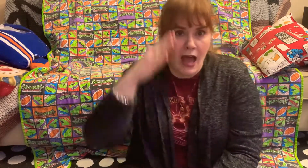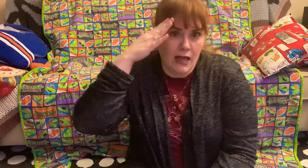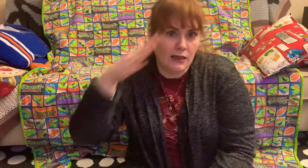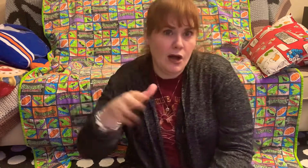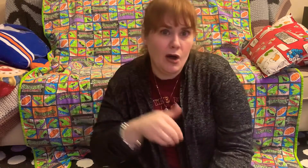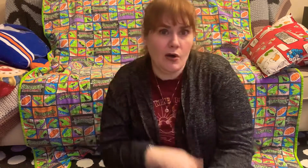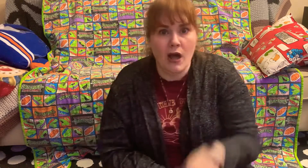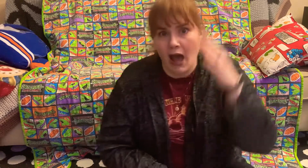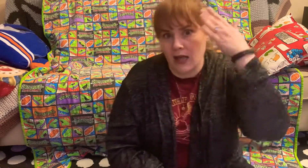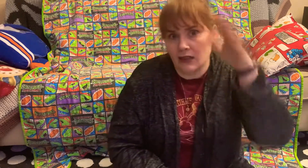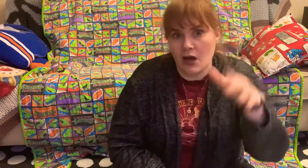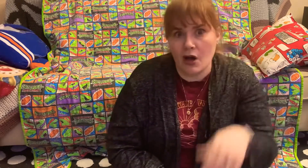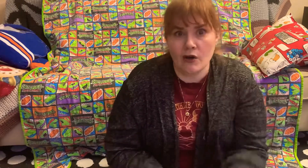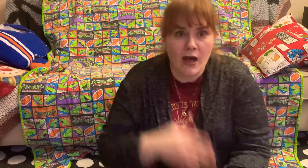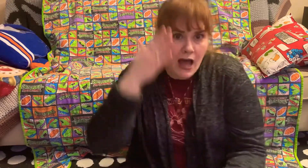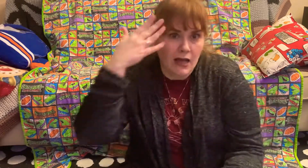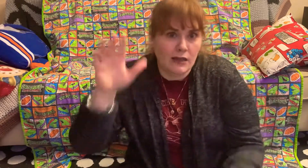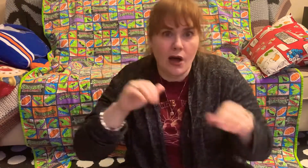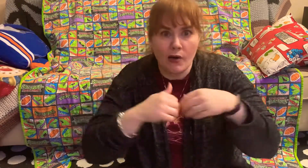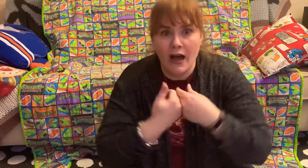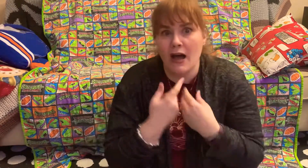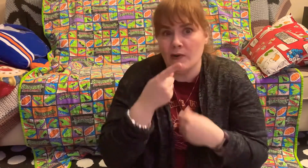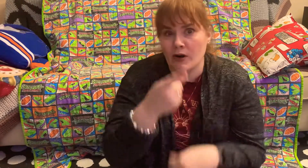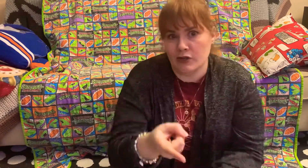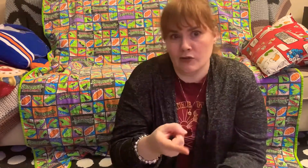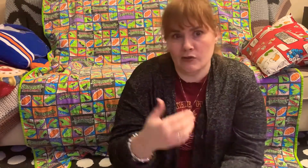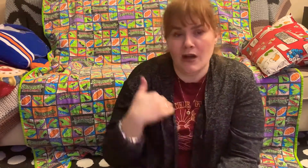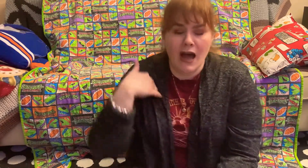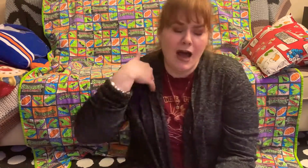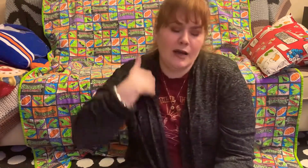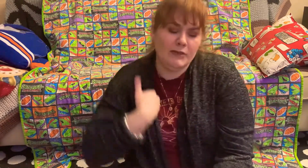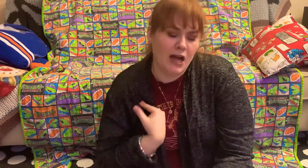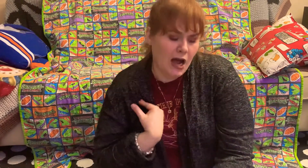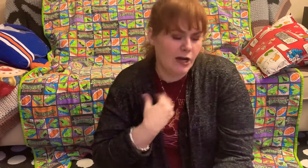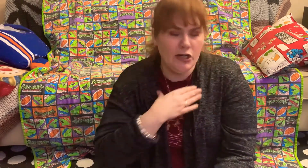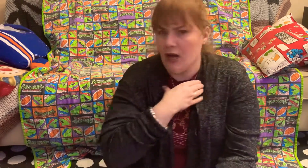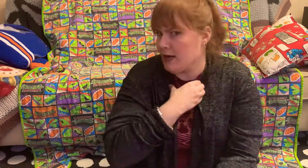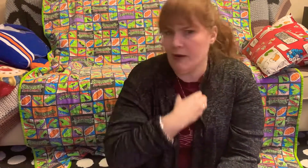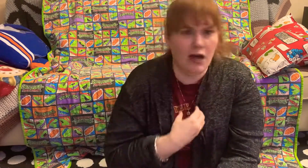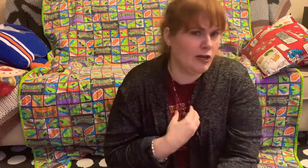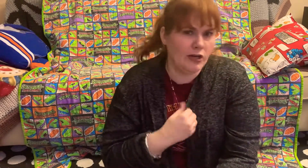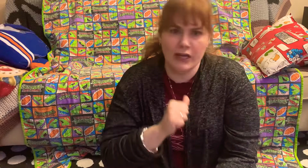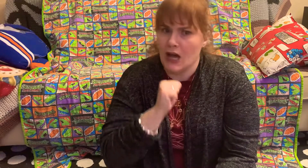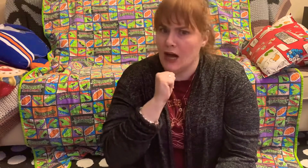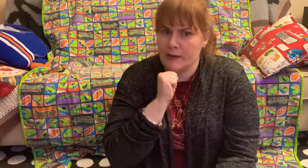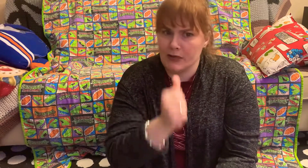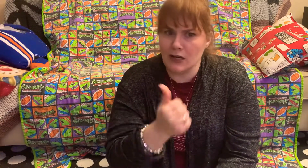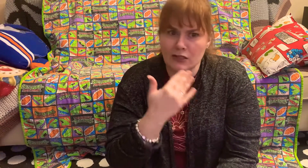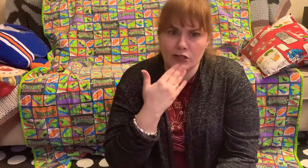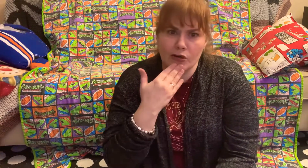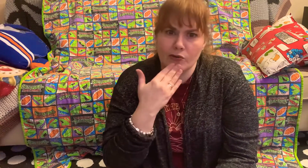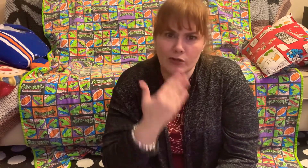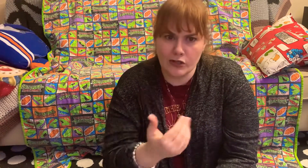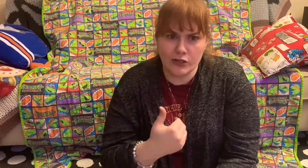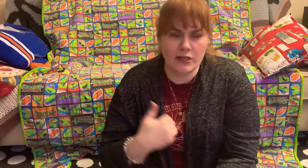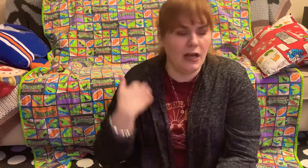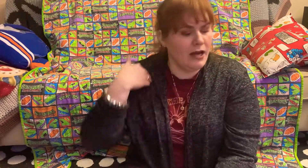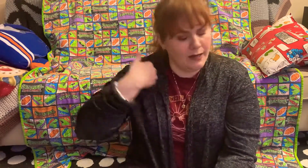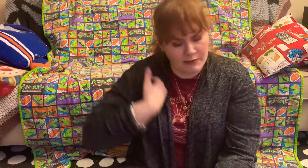Hello, hello, hello, how are you? I'm tired, I'm hungry, I'm not so good. I'm